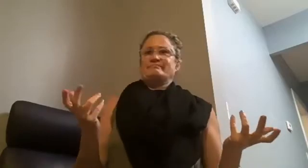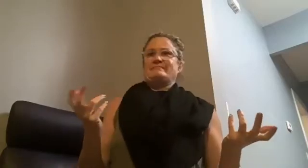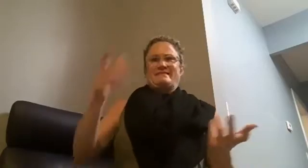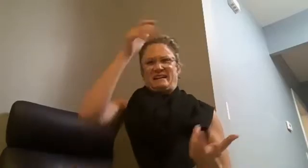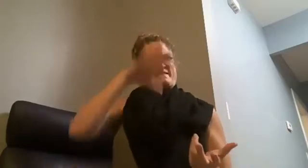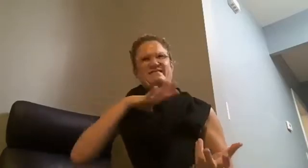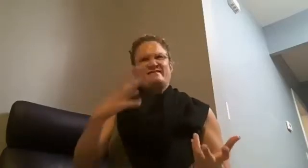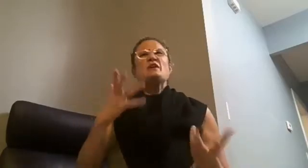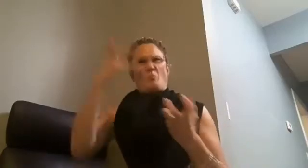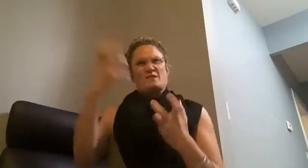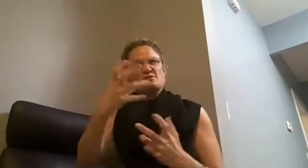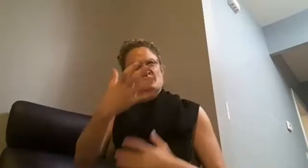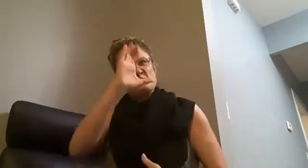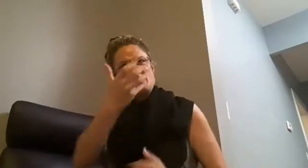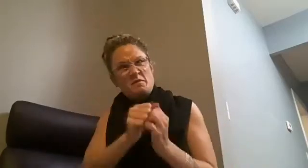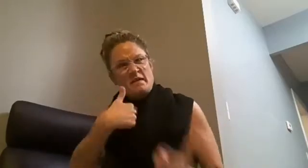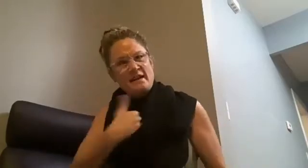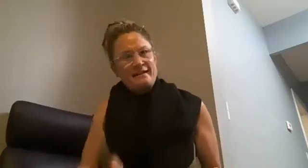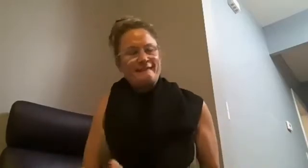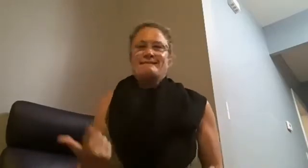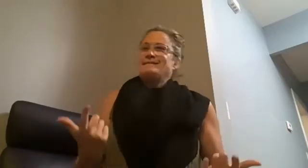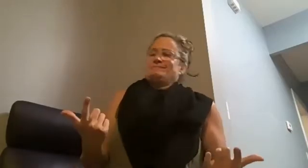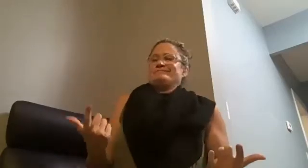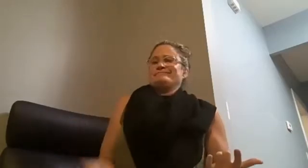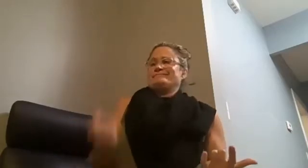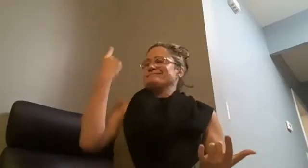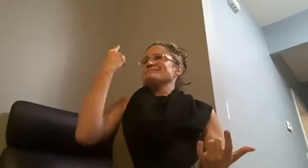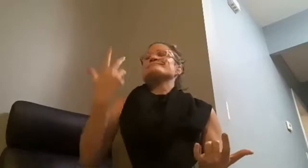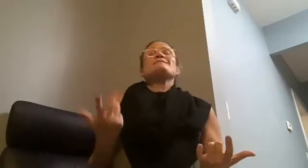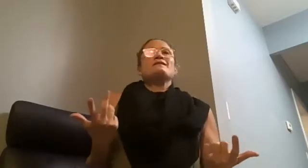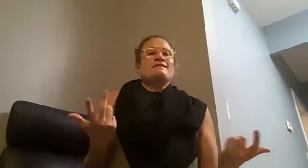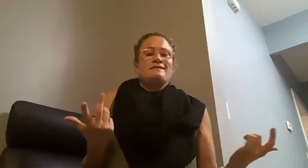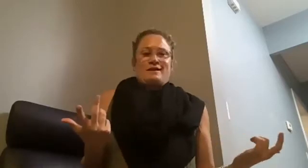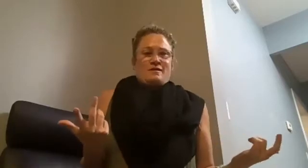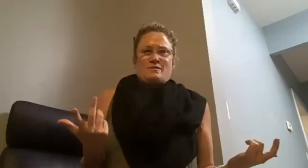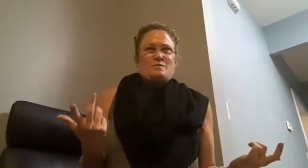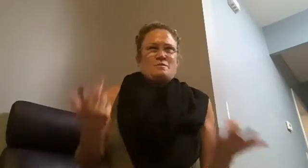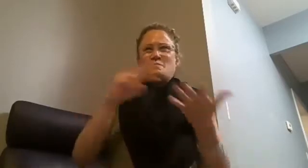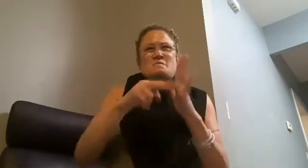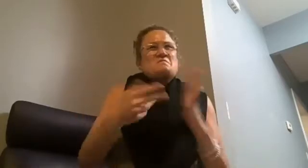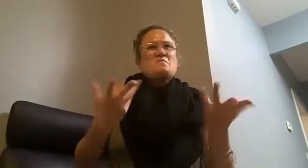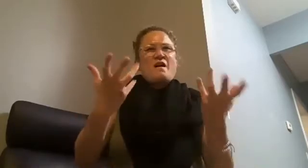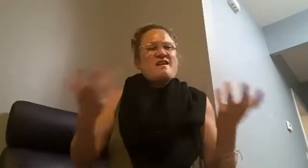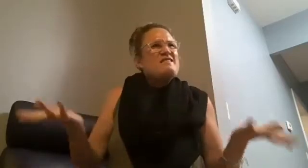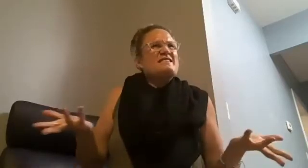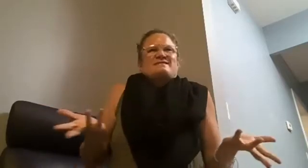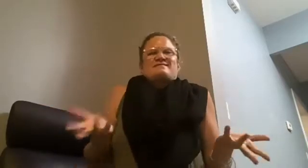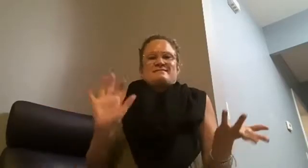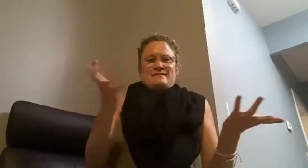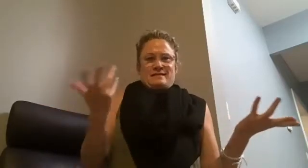He wants to go drinking with me, because I didn't really have any frame of reference as to what exactly he was offering. It just sounded like a guy that's like, hey, I'd like to